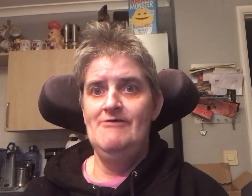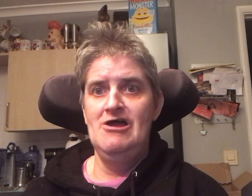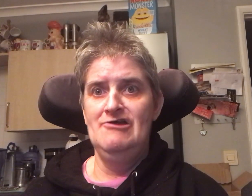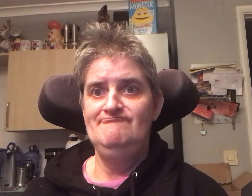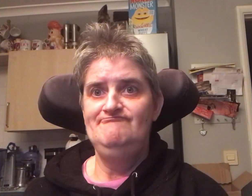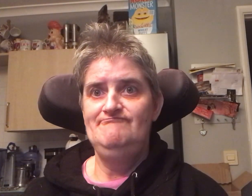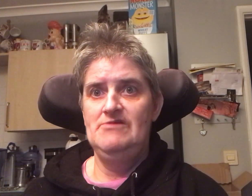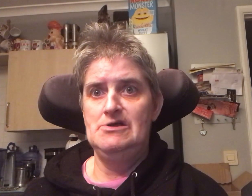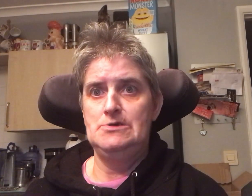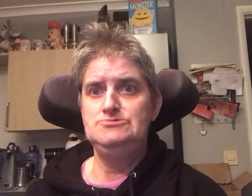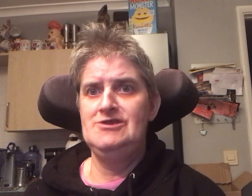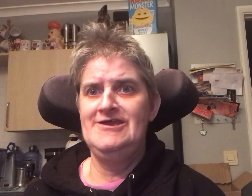but on the